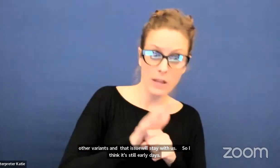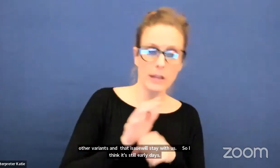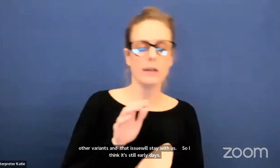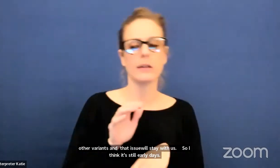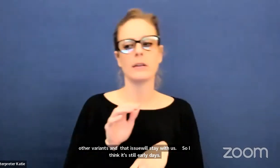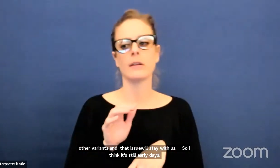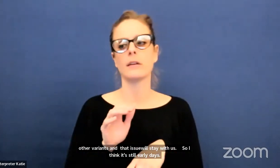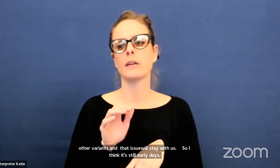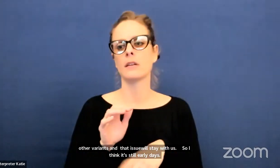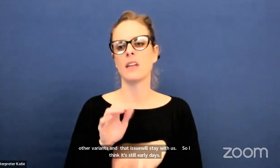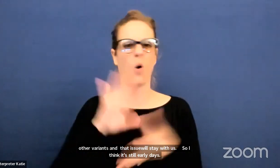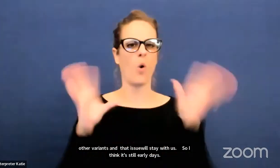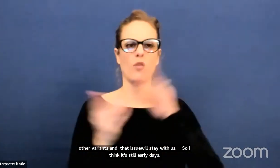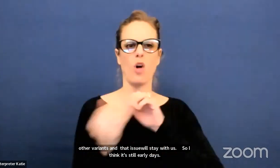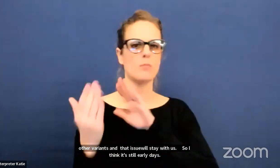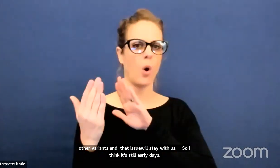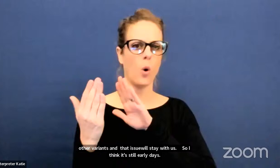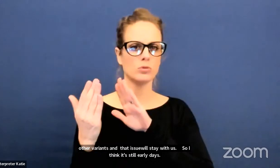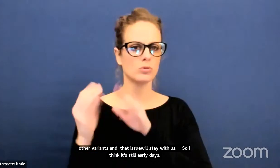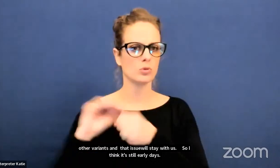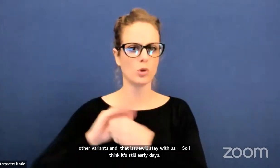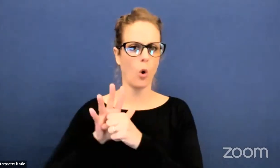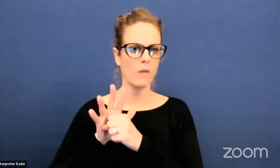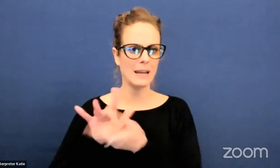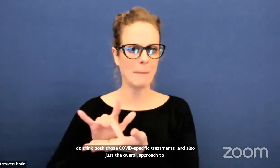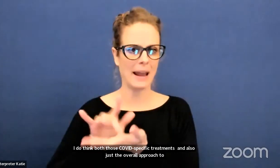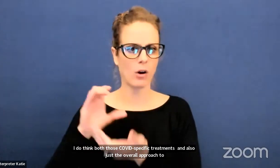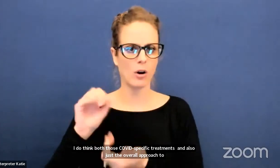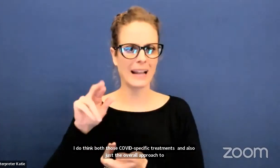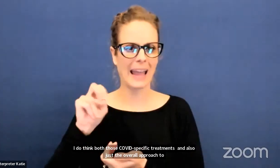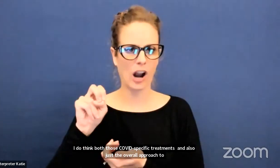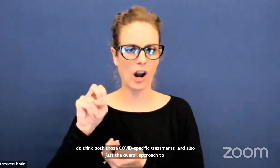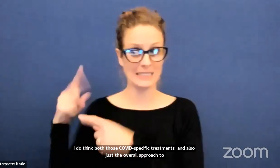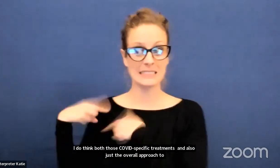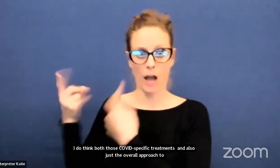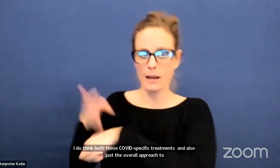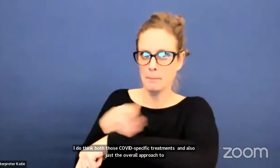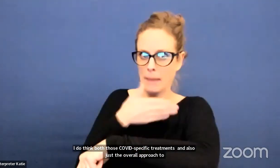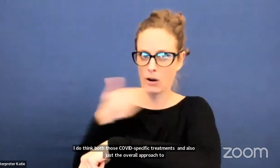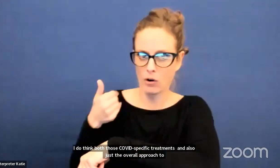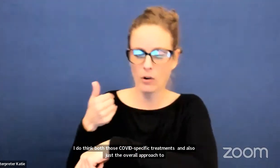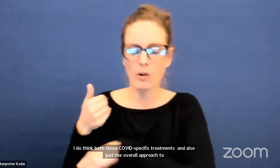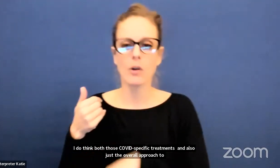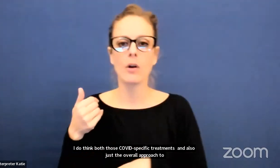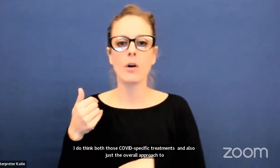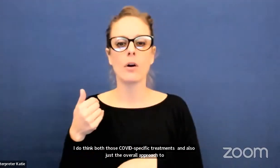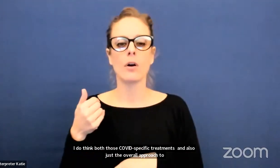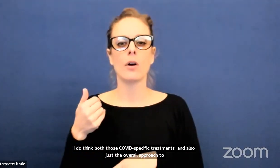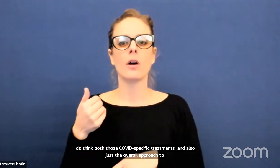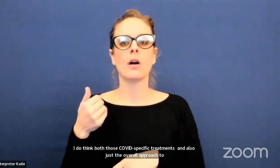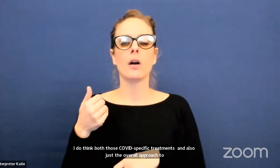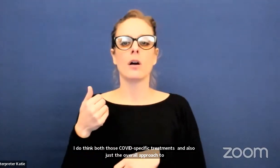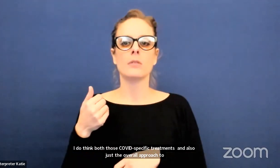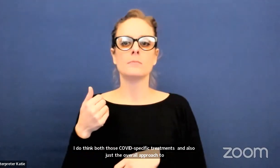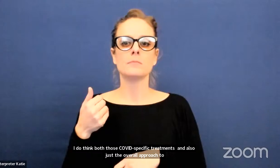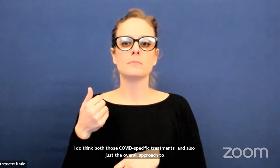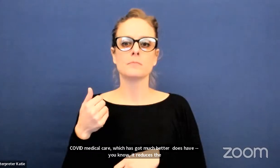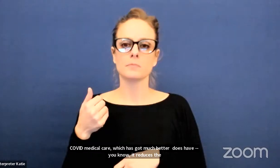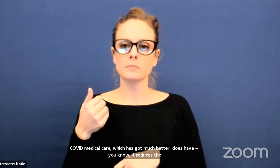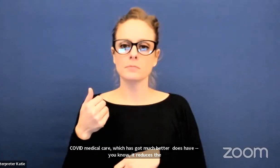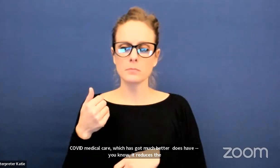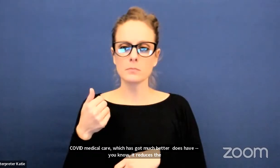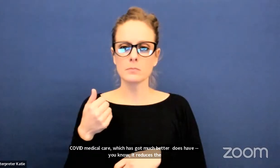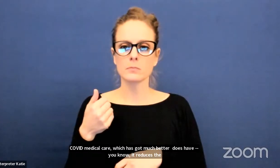approach to COVID medical care, which has got much better, does have, it reduces the impact of particularly around